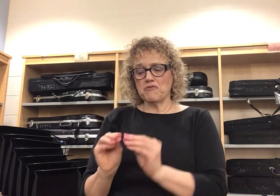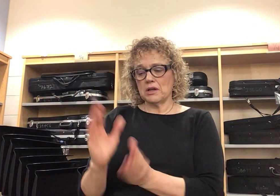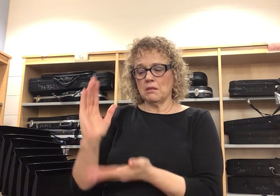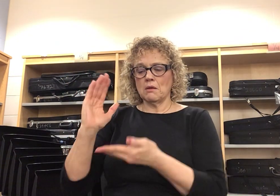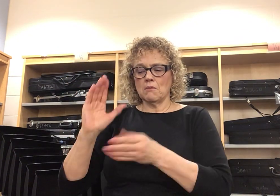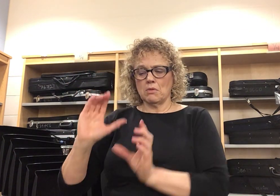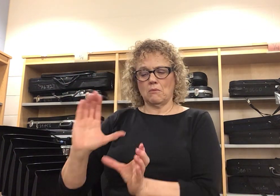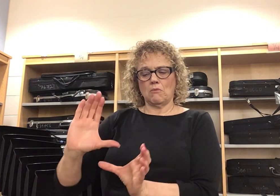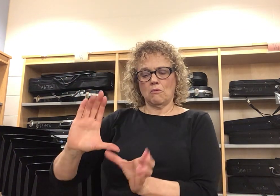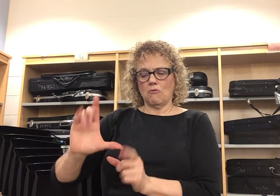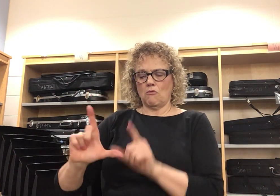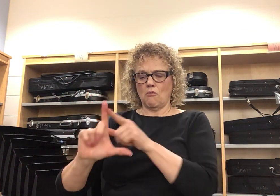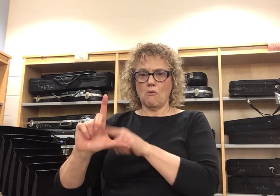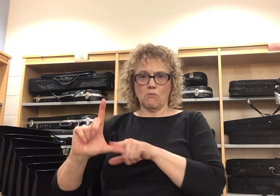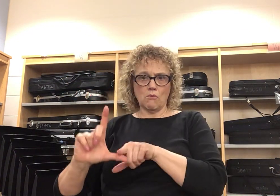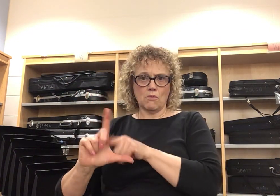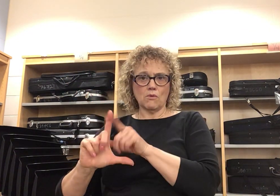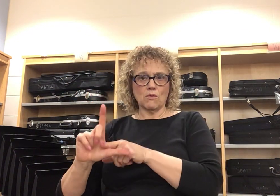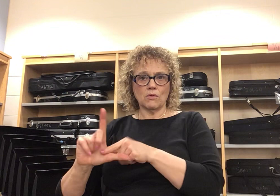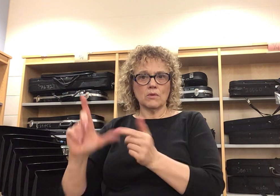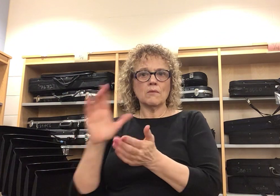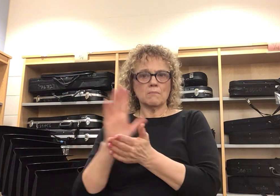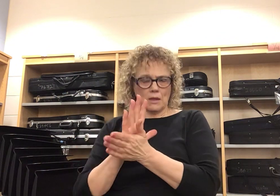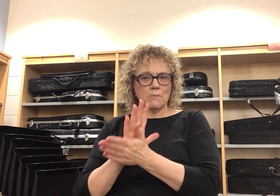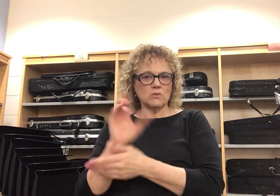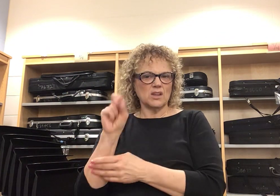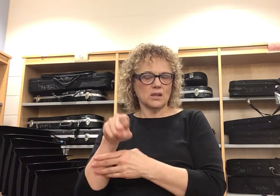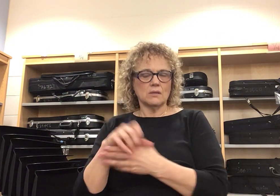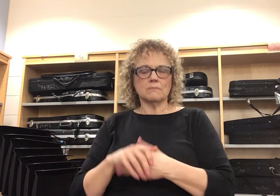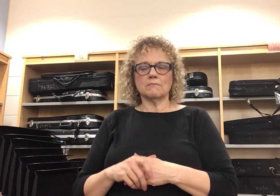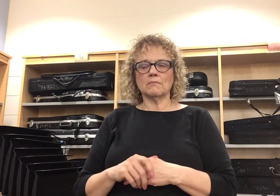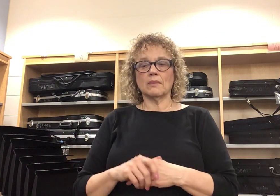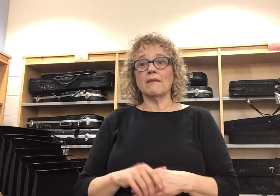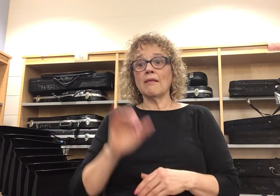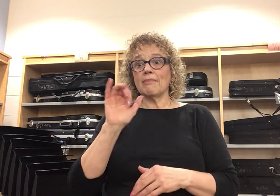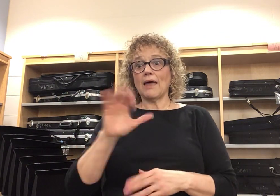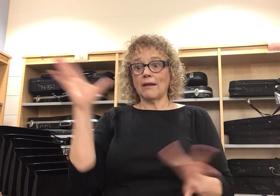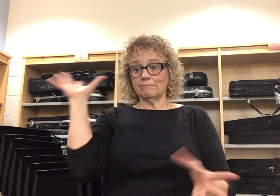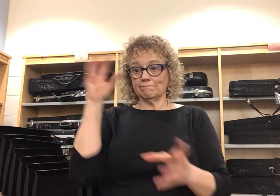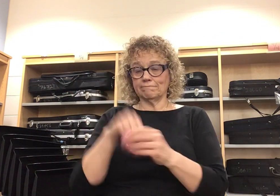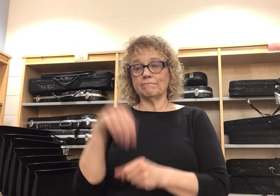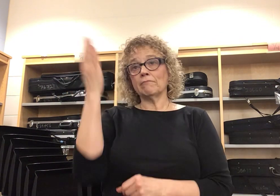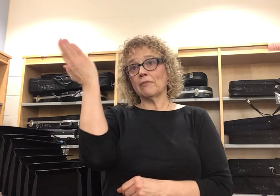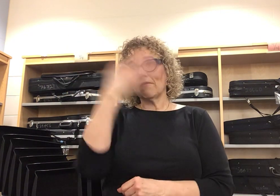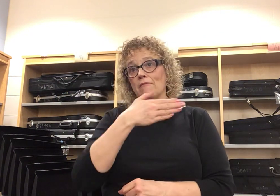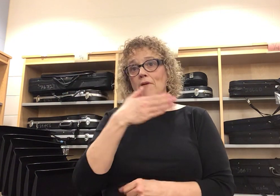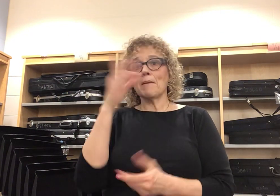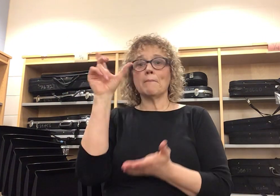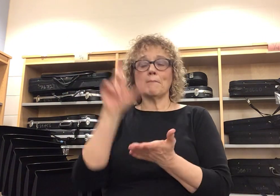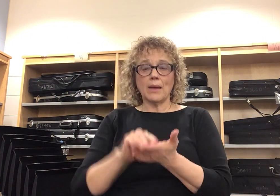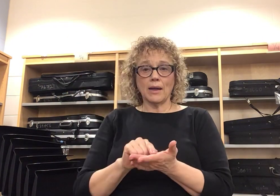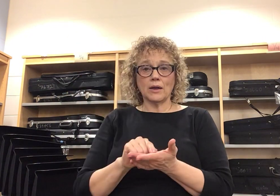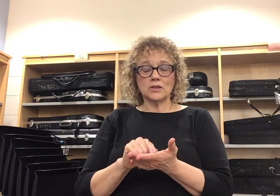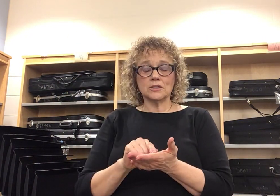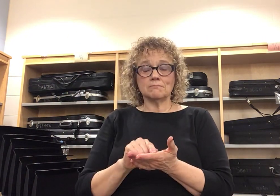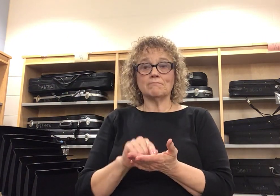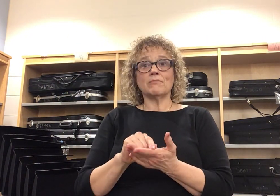okay? All right, so that's the front page. And that will have regular news stories. The only difference is there will